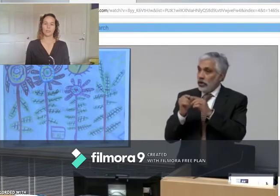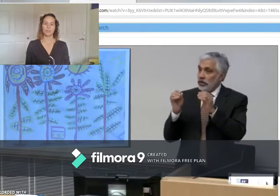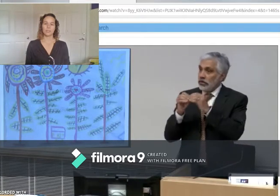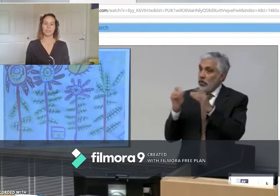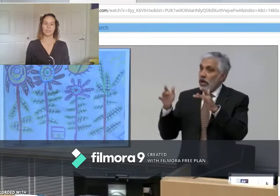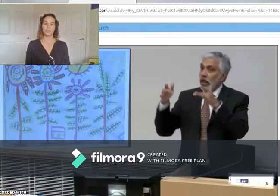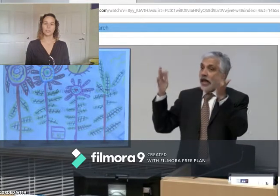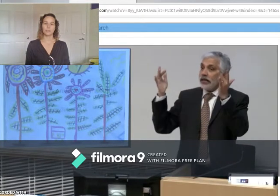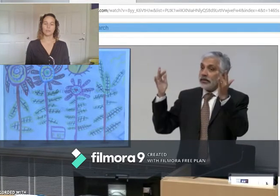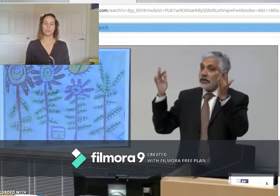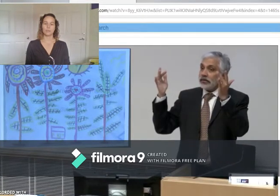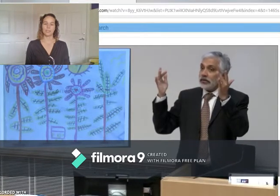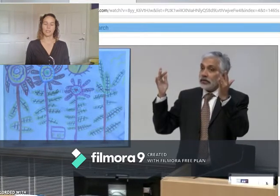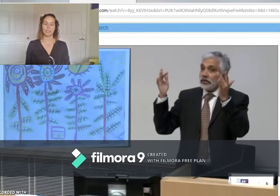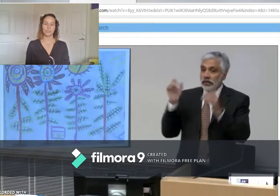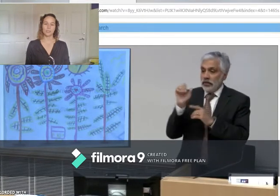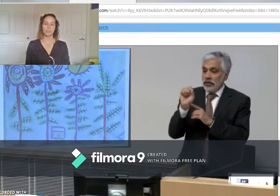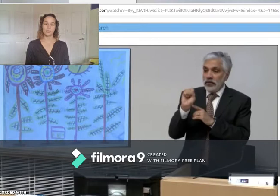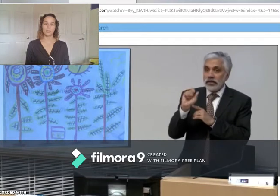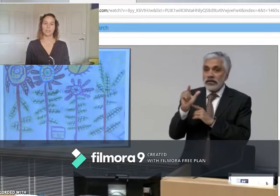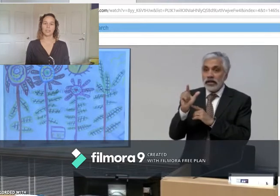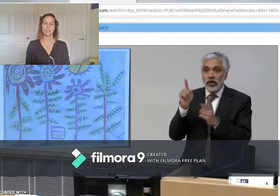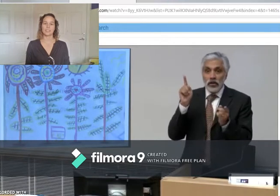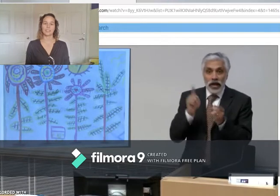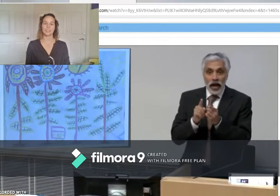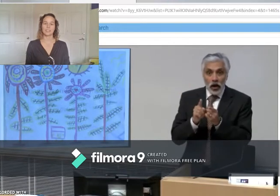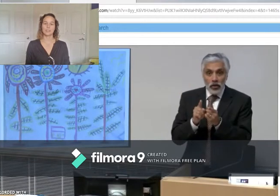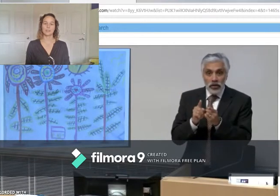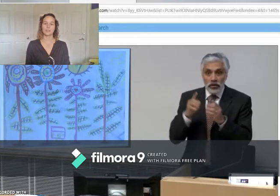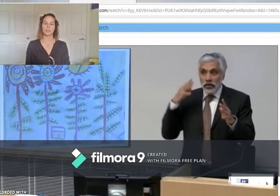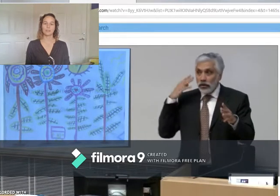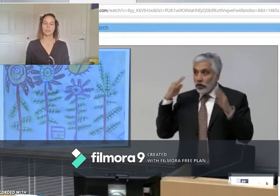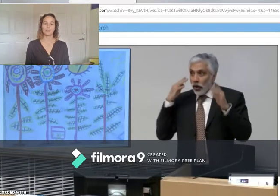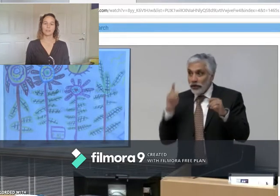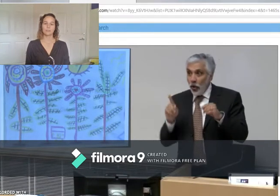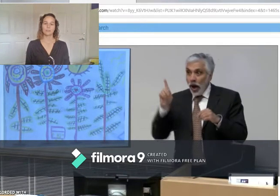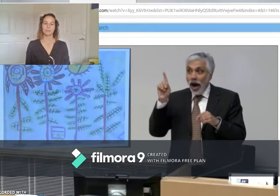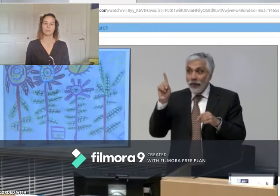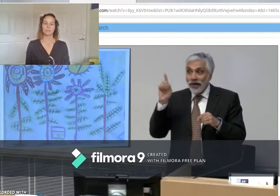and you see the picture with its light tones, the light intensities.